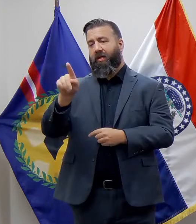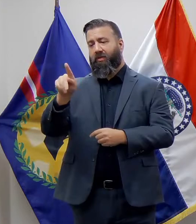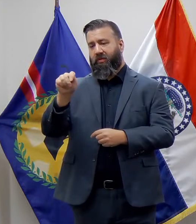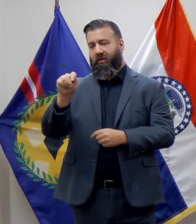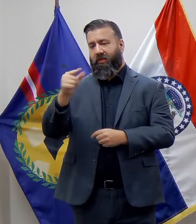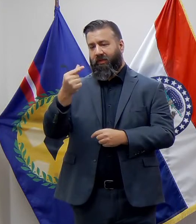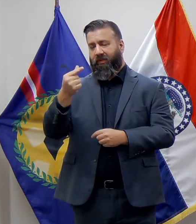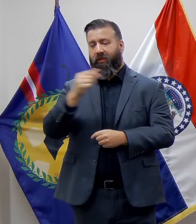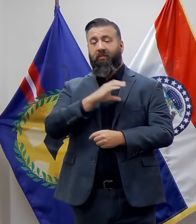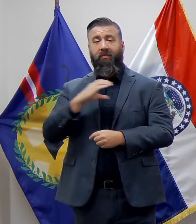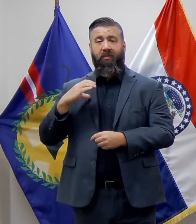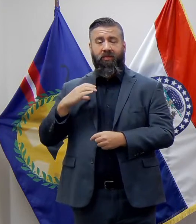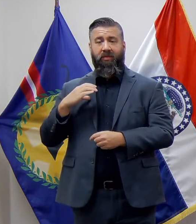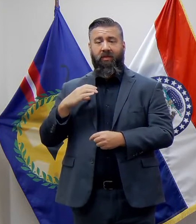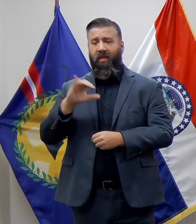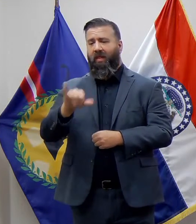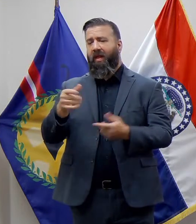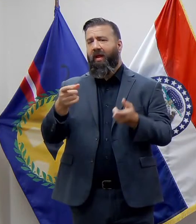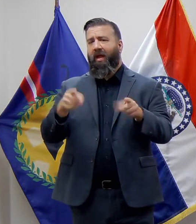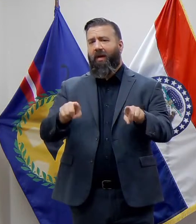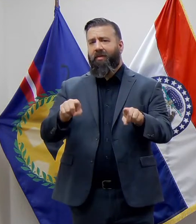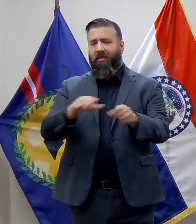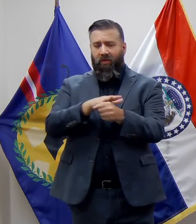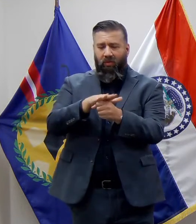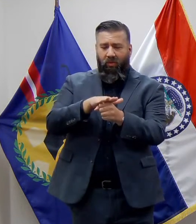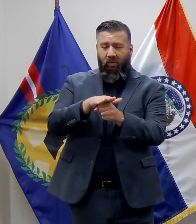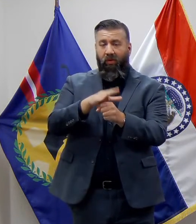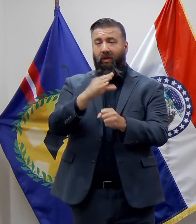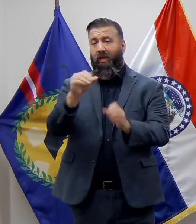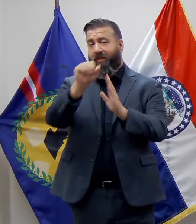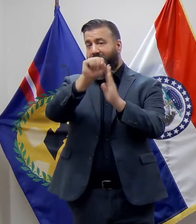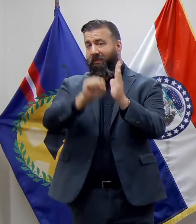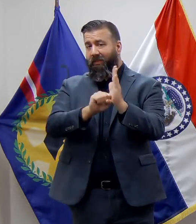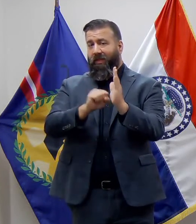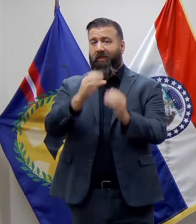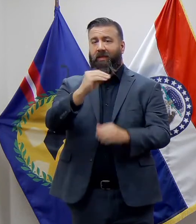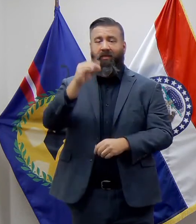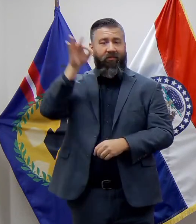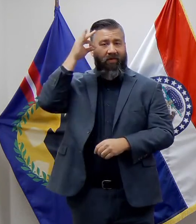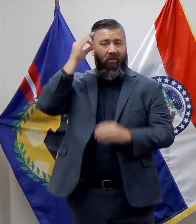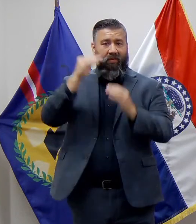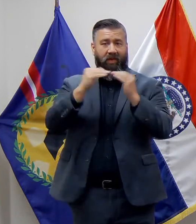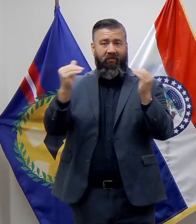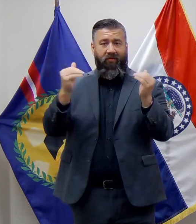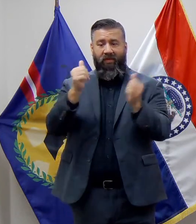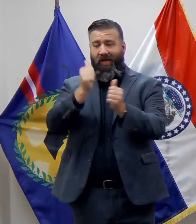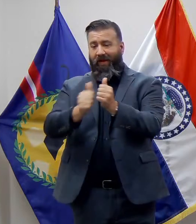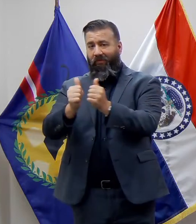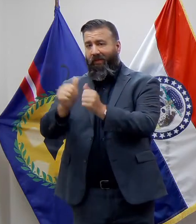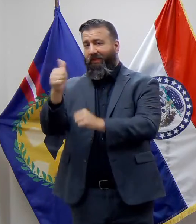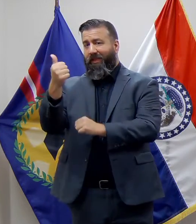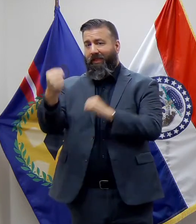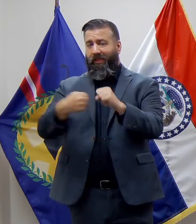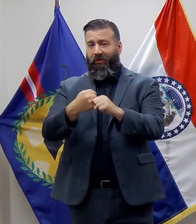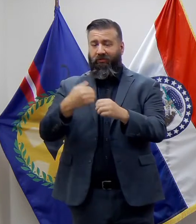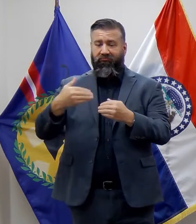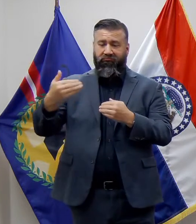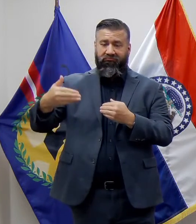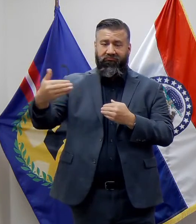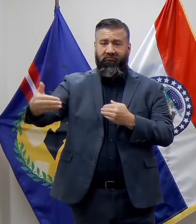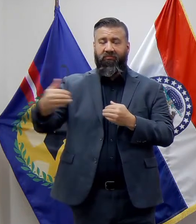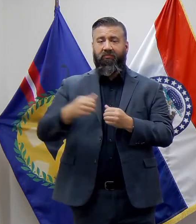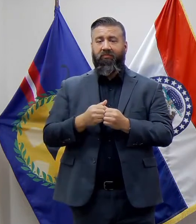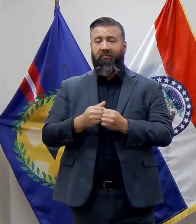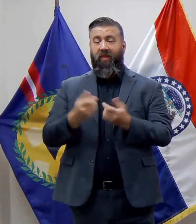is a process that takes place at the local and state and federal level every 10 years. We're going through that here in St.